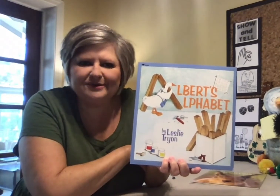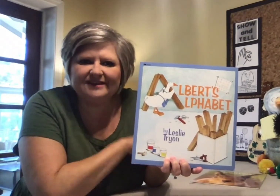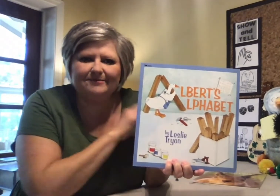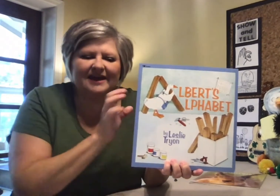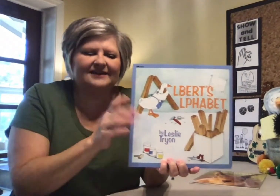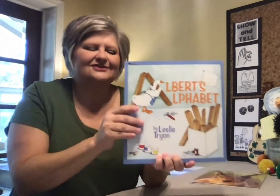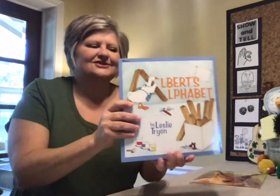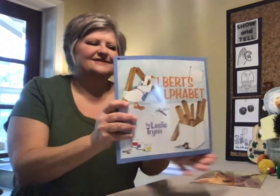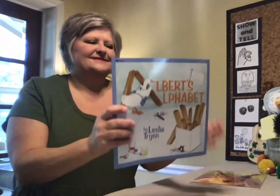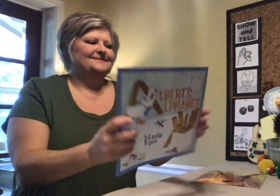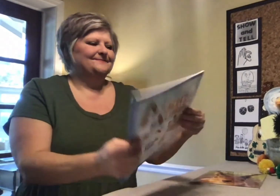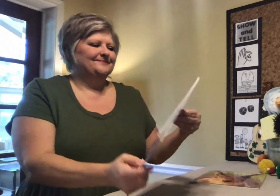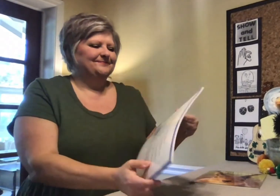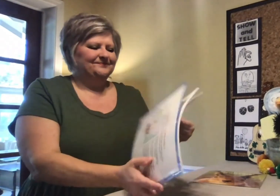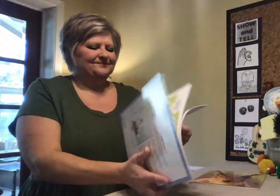the pages.